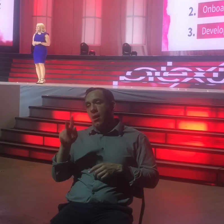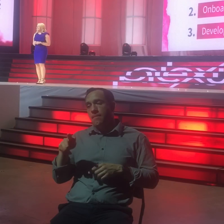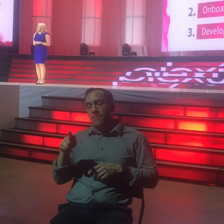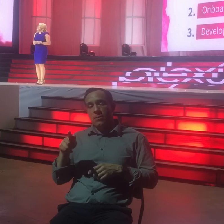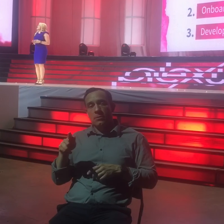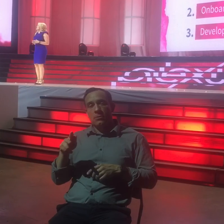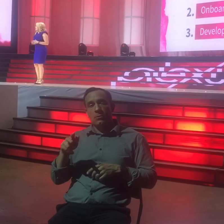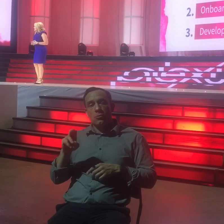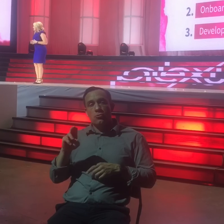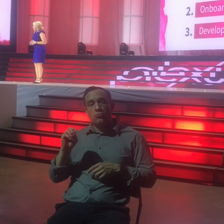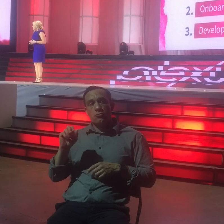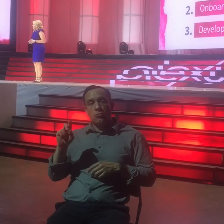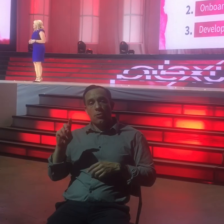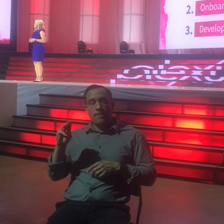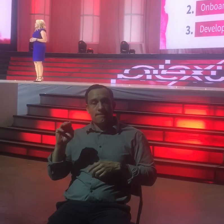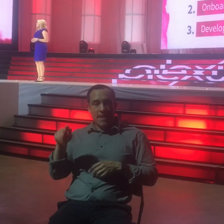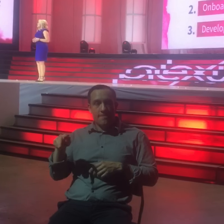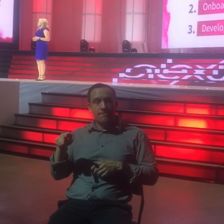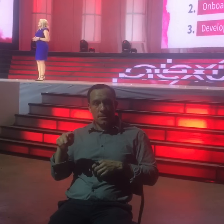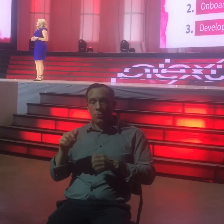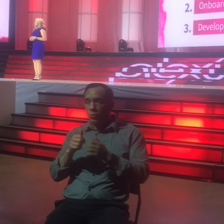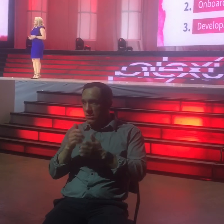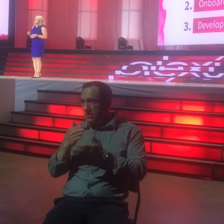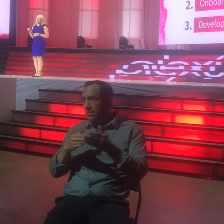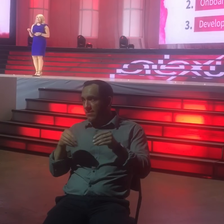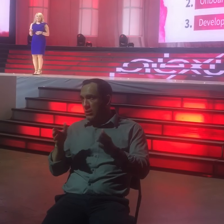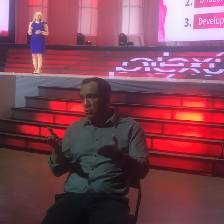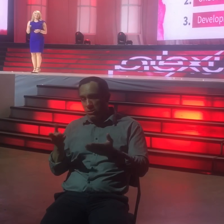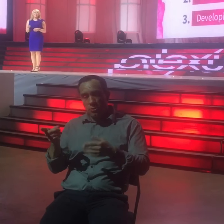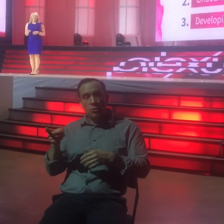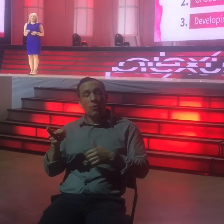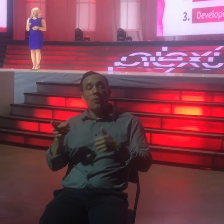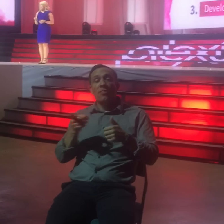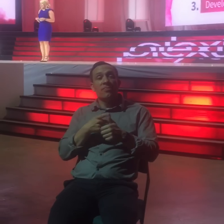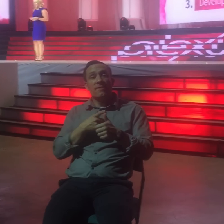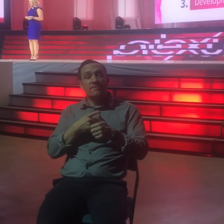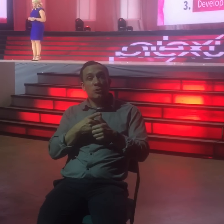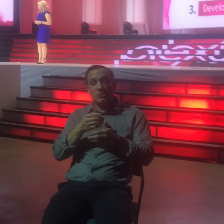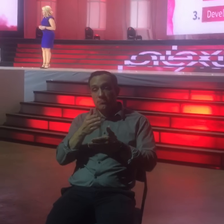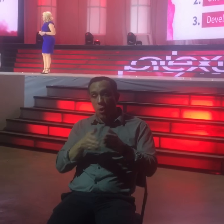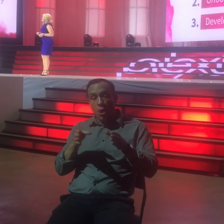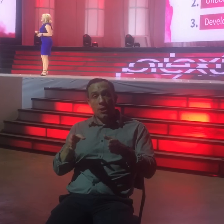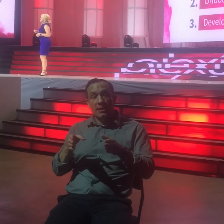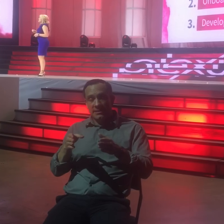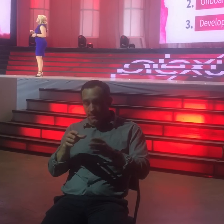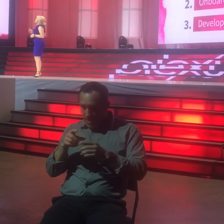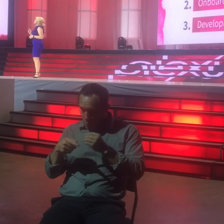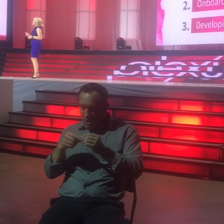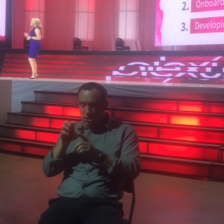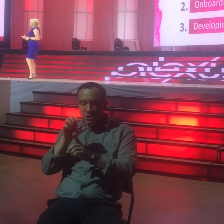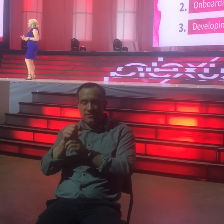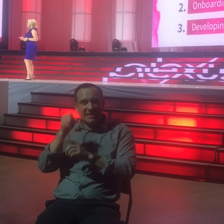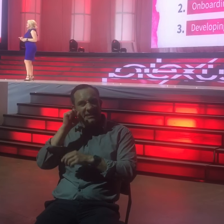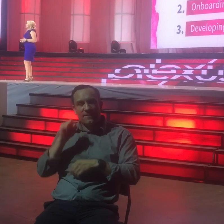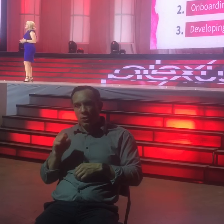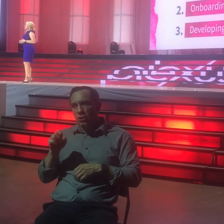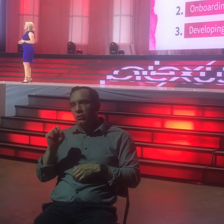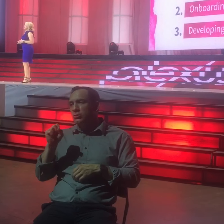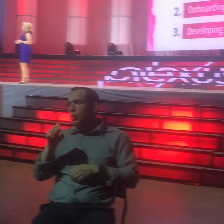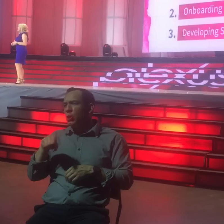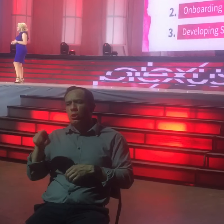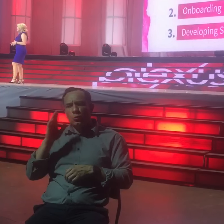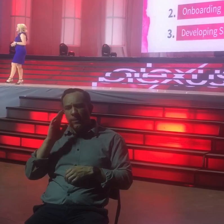today. The first segment that's available is all about getting to Silver Ambassador. Now you're going to be so excited when I